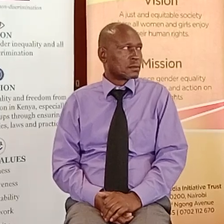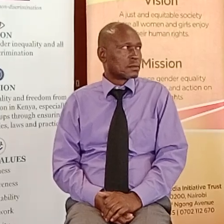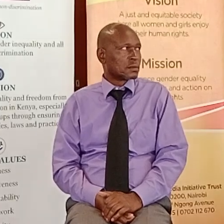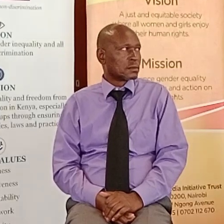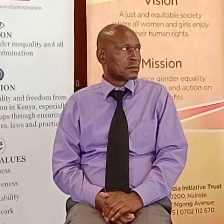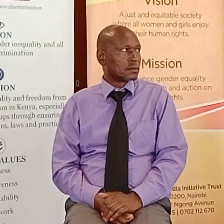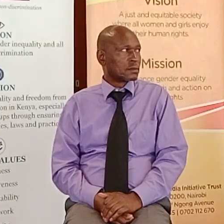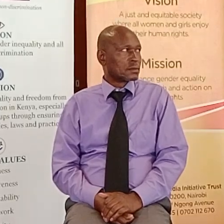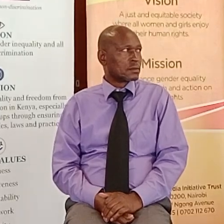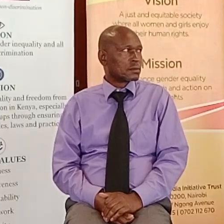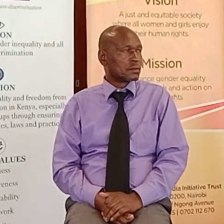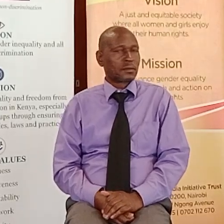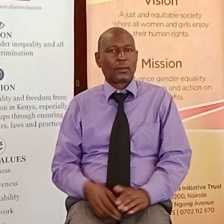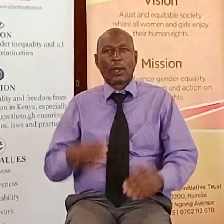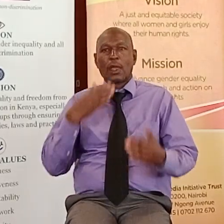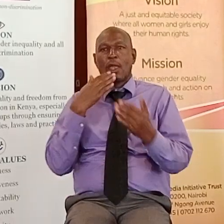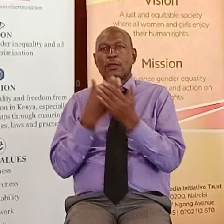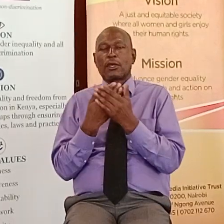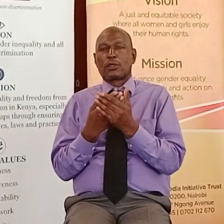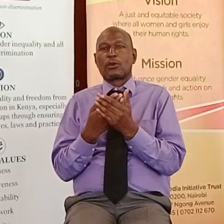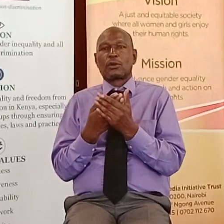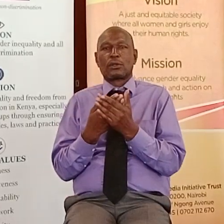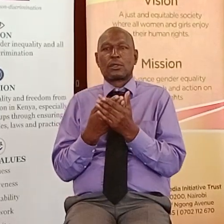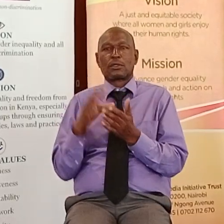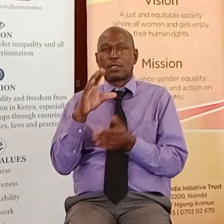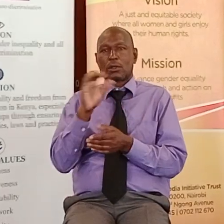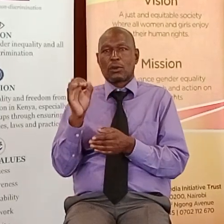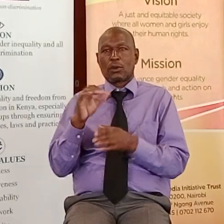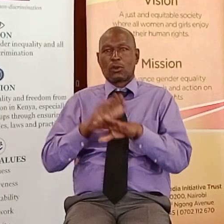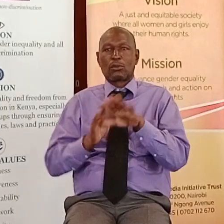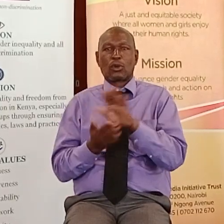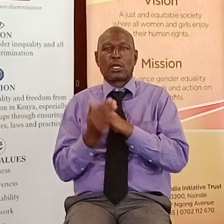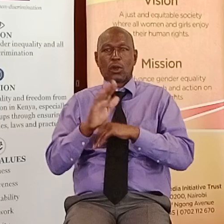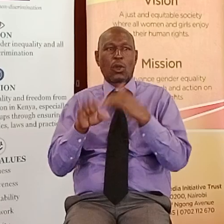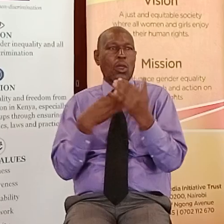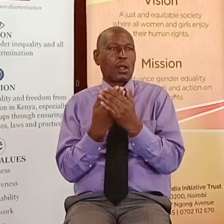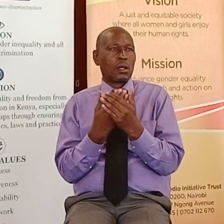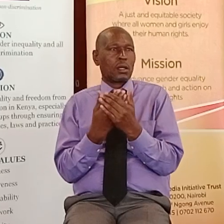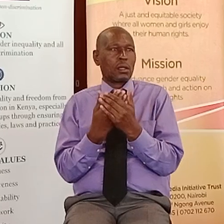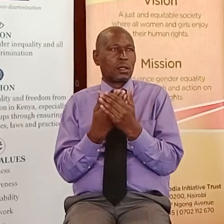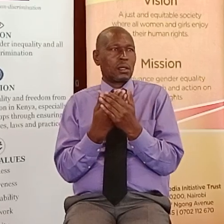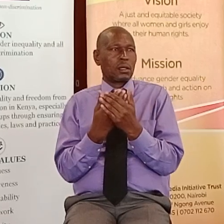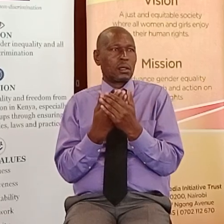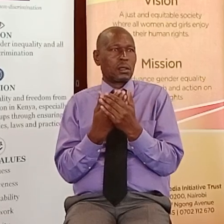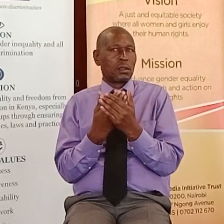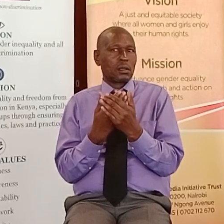Thank you, Madam CEO. Good morning, everyone. Good morning. Commissioner Thomas again,